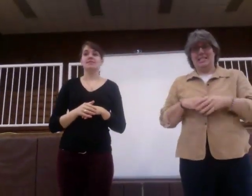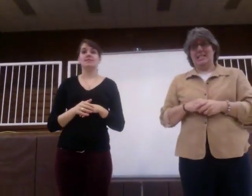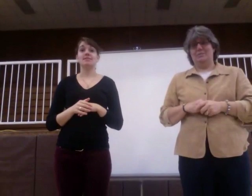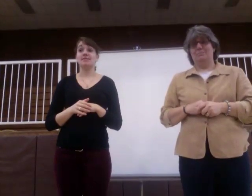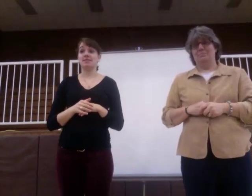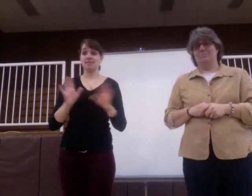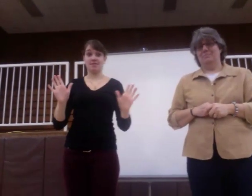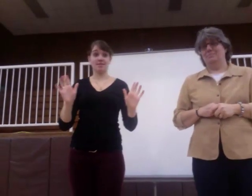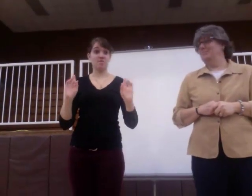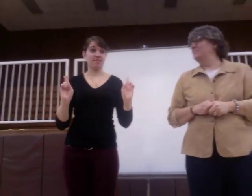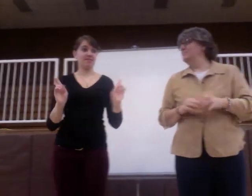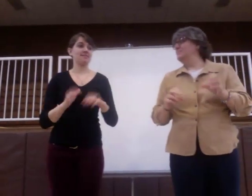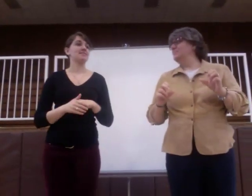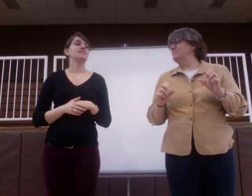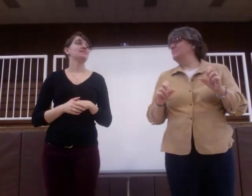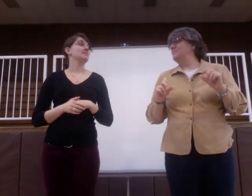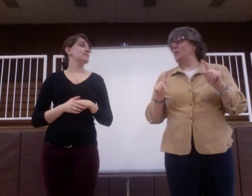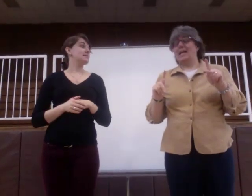All set?